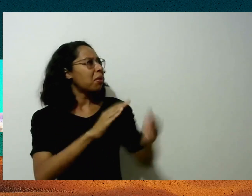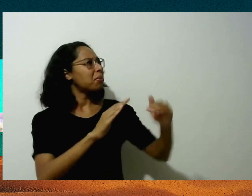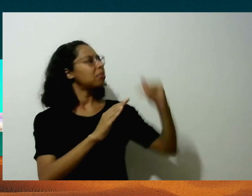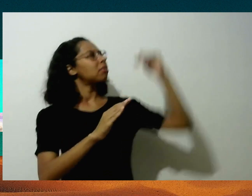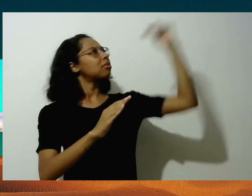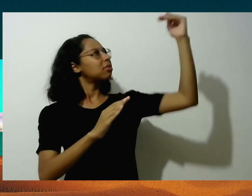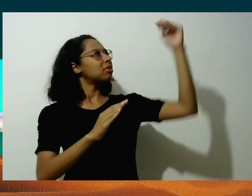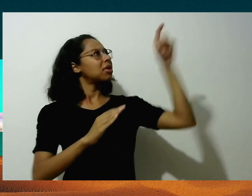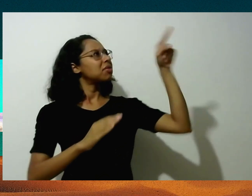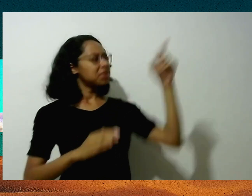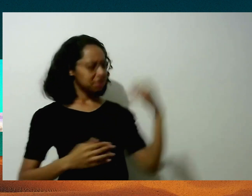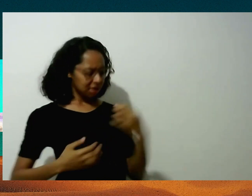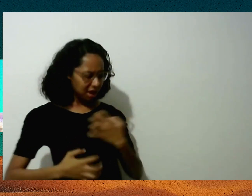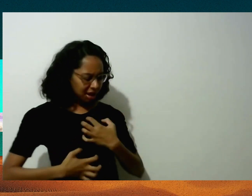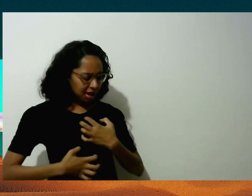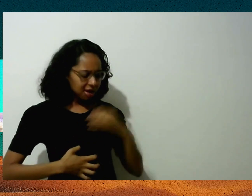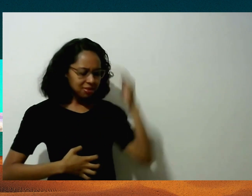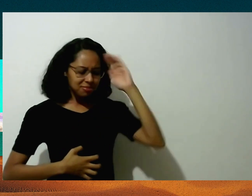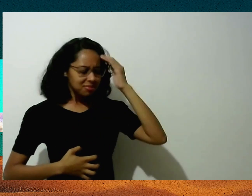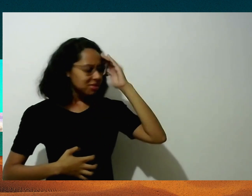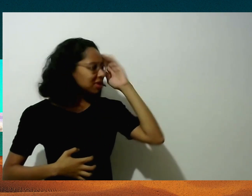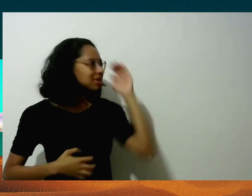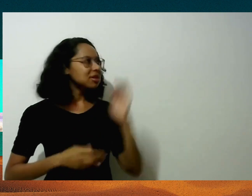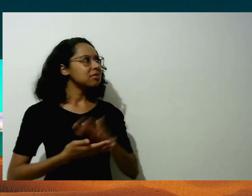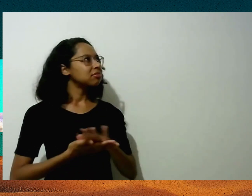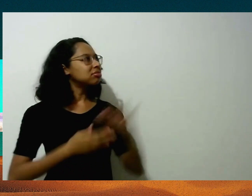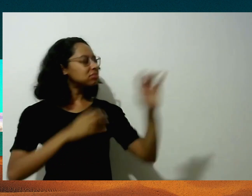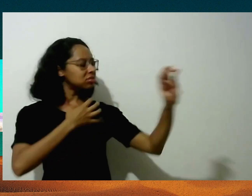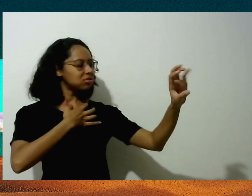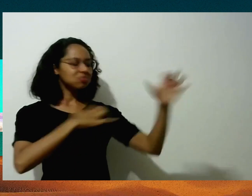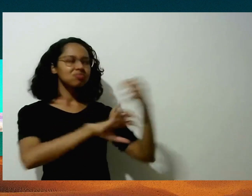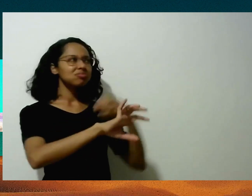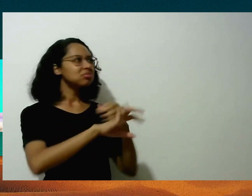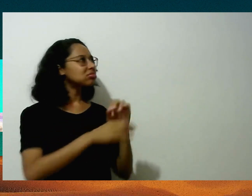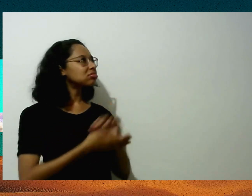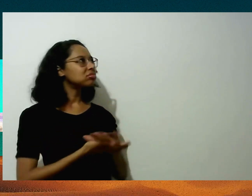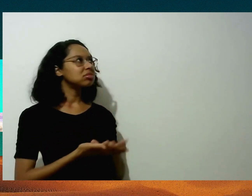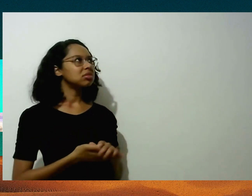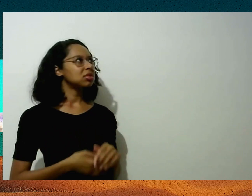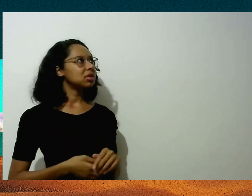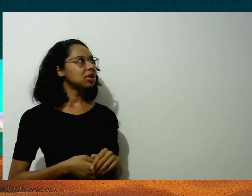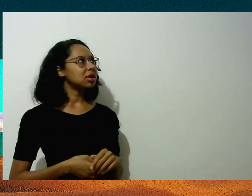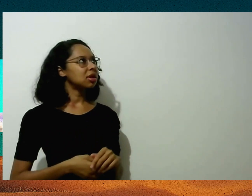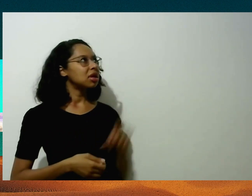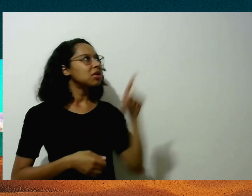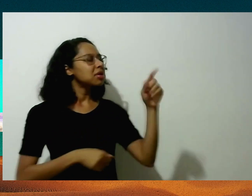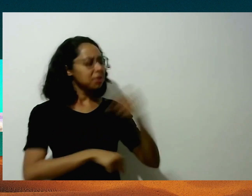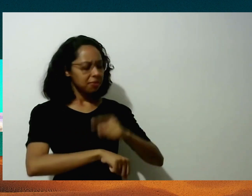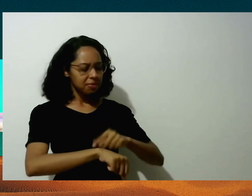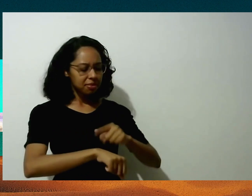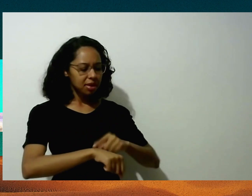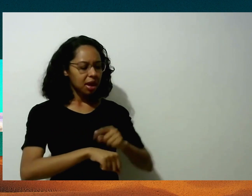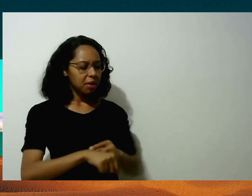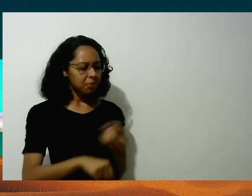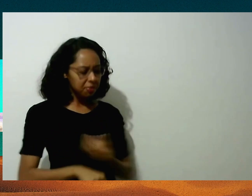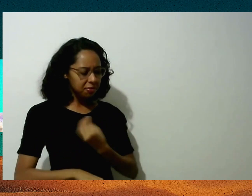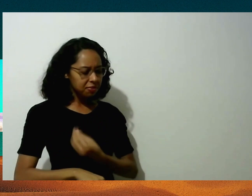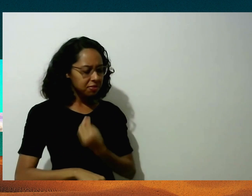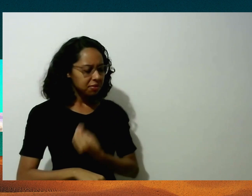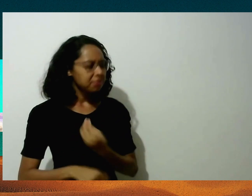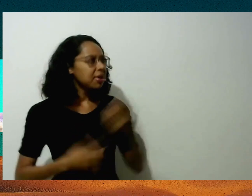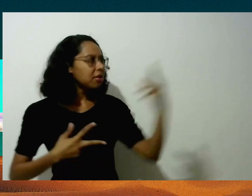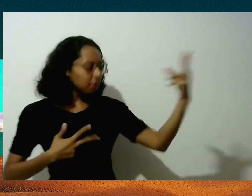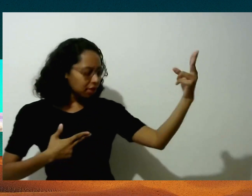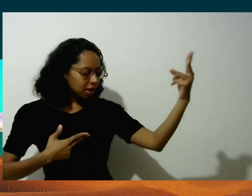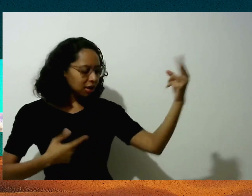understand creature. Ou são os teus anos como os anos de um homem? Are your years like the days of a mighty man? Para te informares da